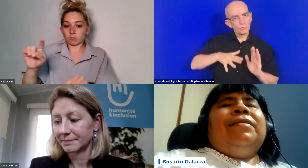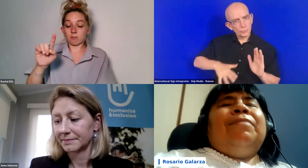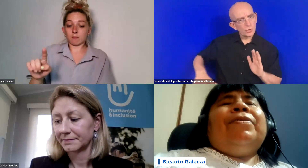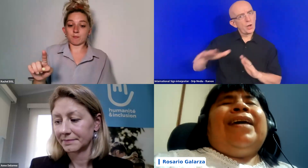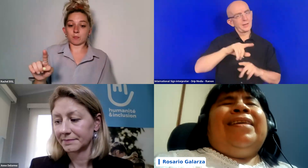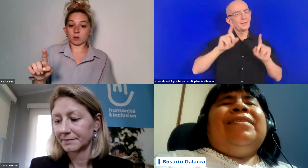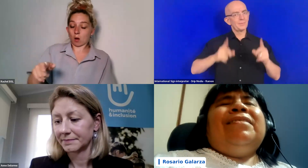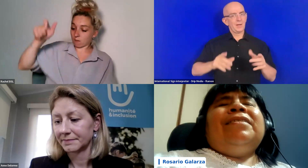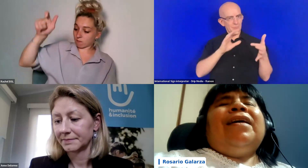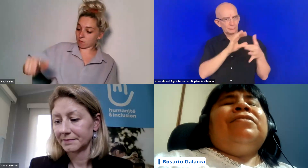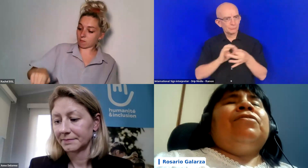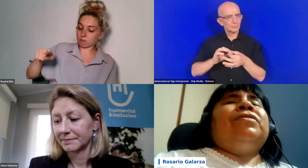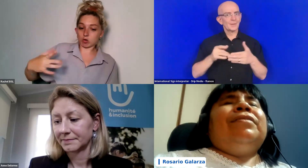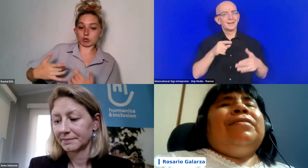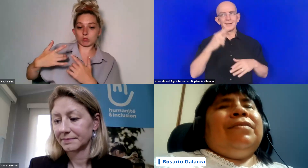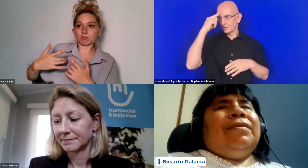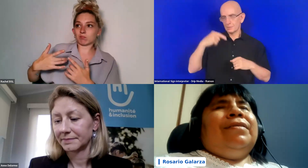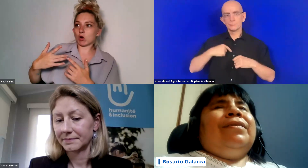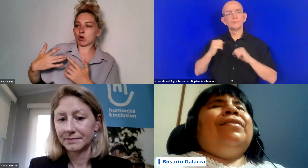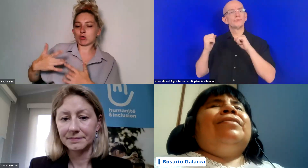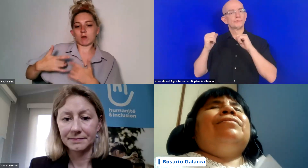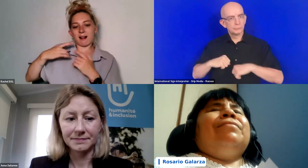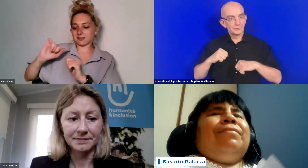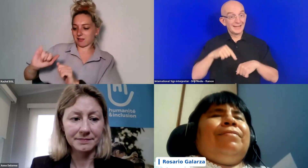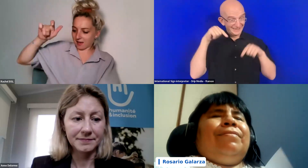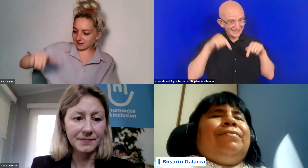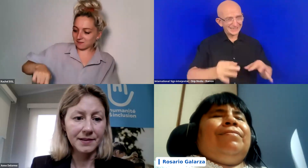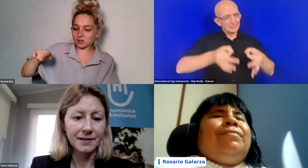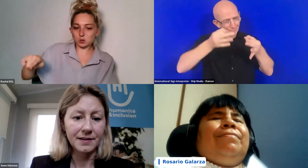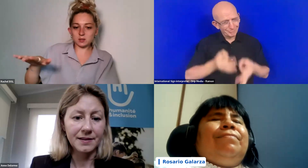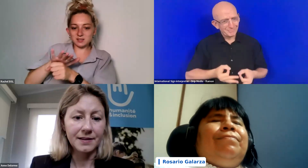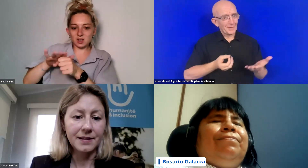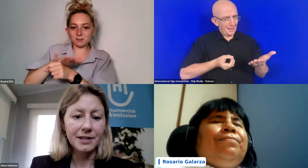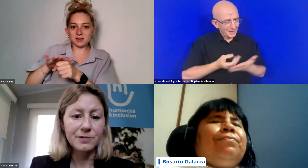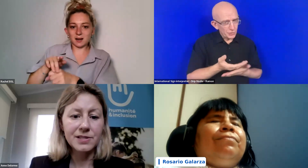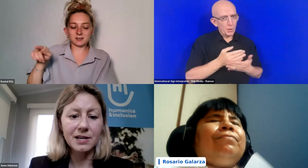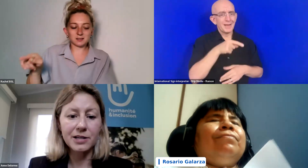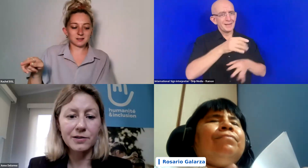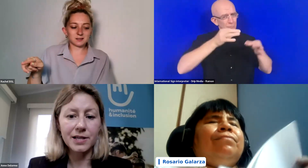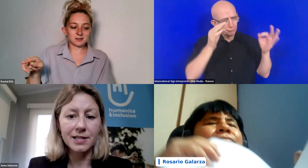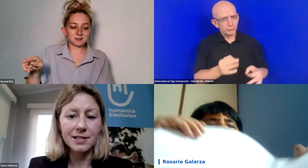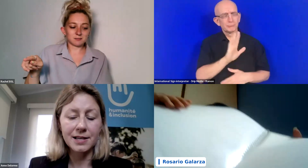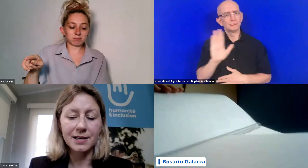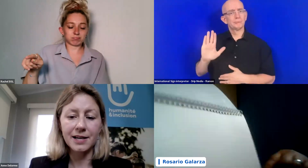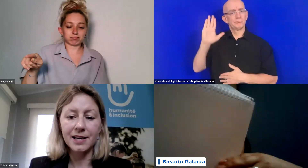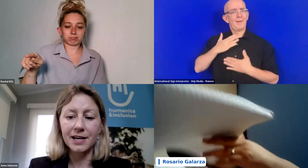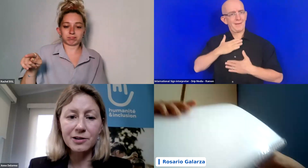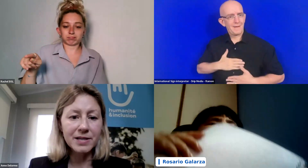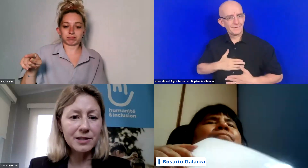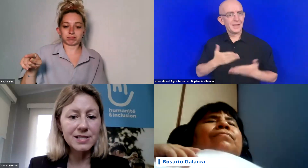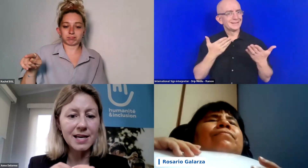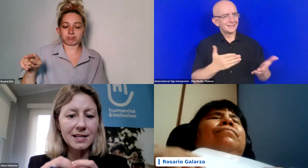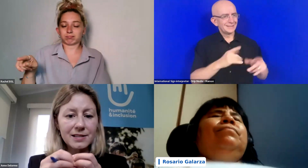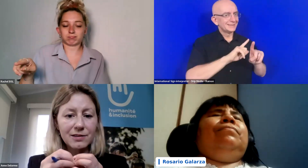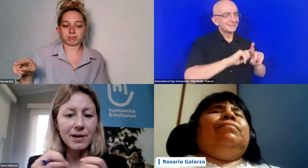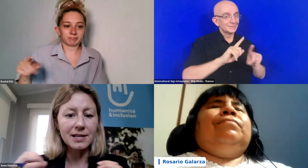individuals' diverse identities and circumstances. Thanks. Thank you, Rosario. And I